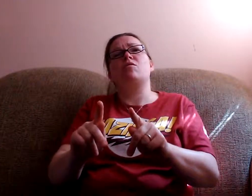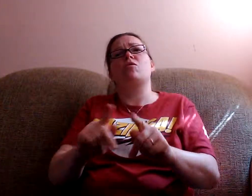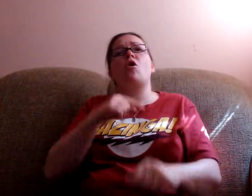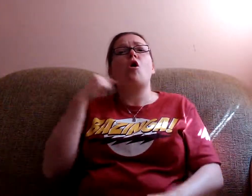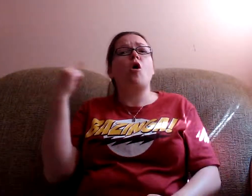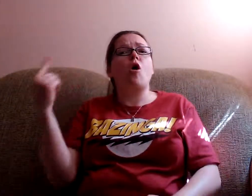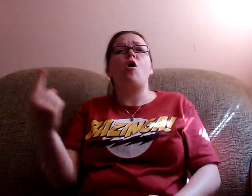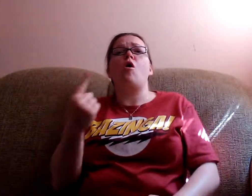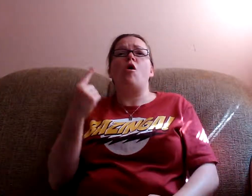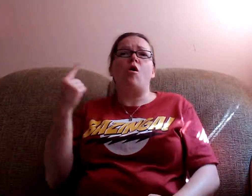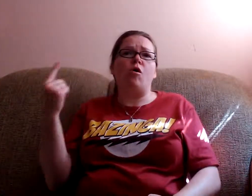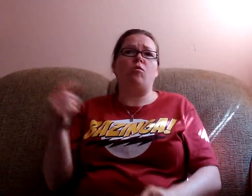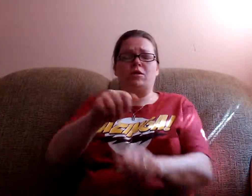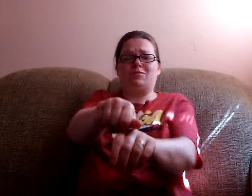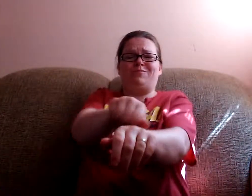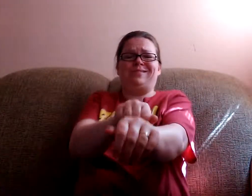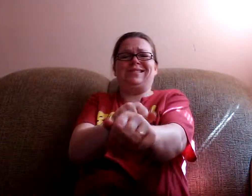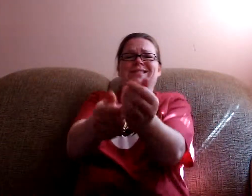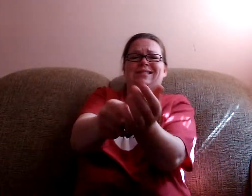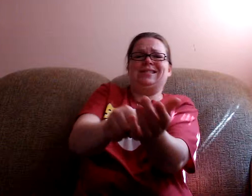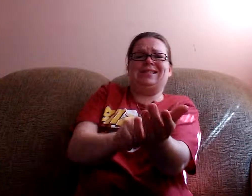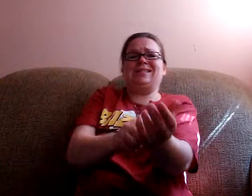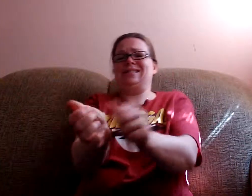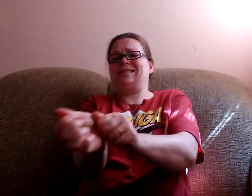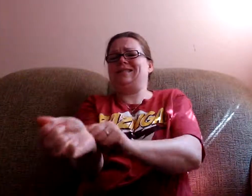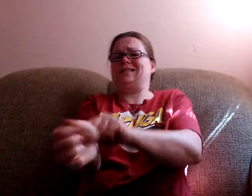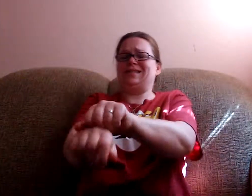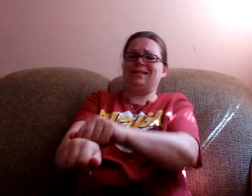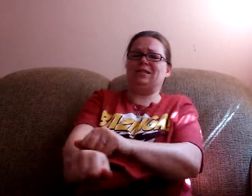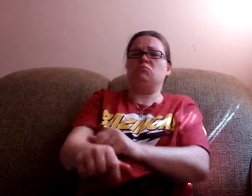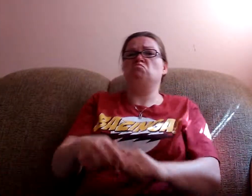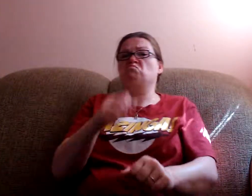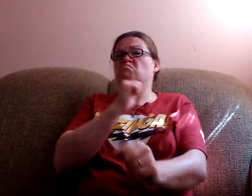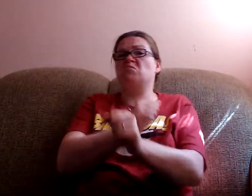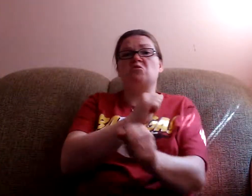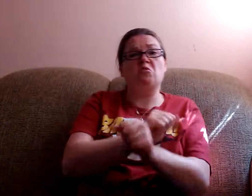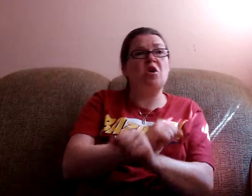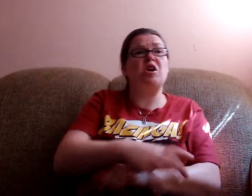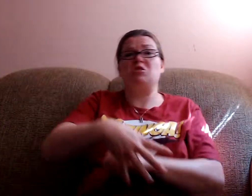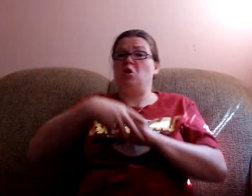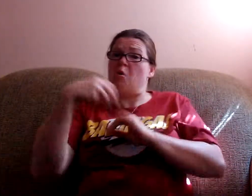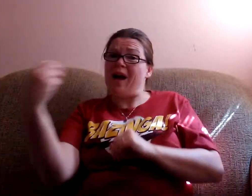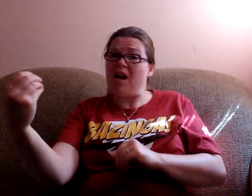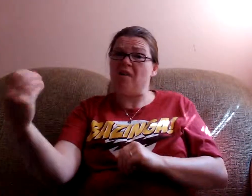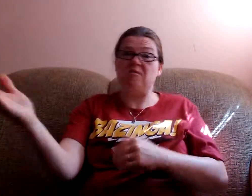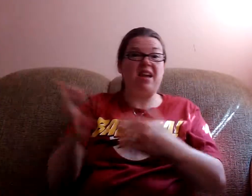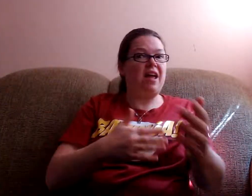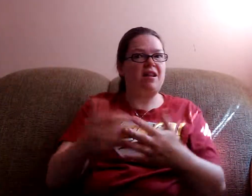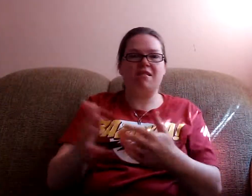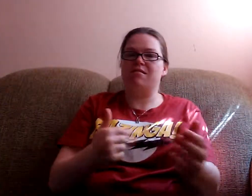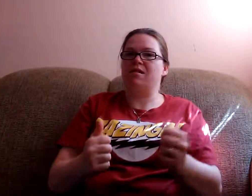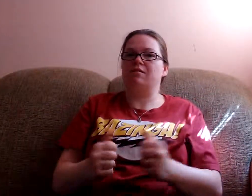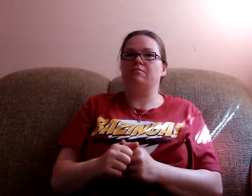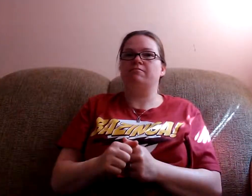gloves on. It would be, the parallel today would be if I were going to go to an office and I didn't wear hose, or